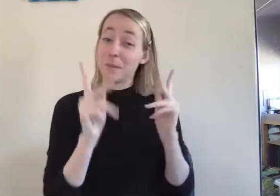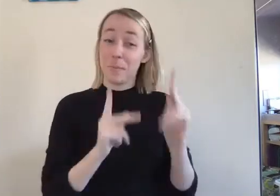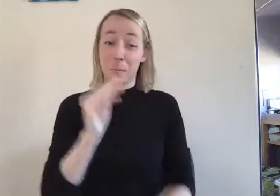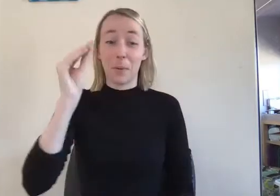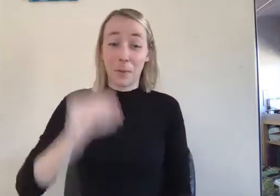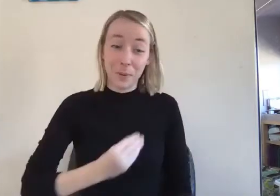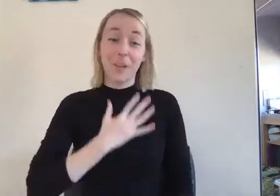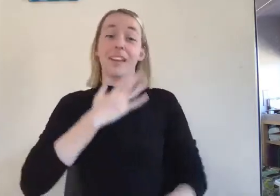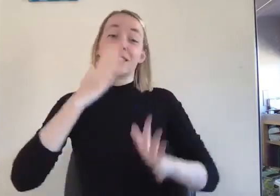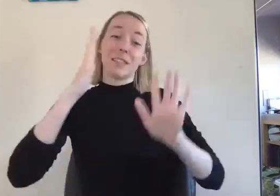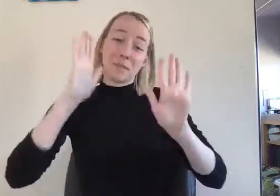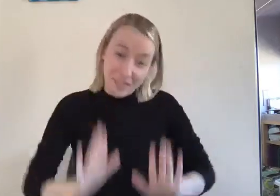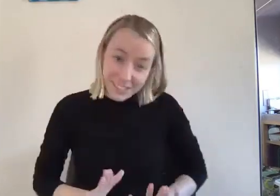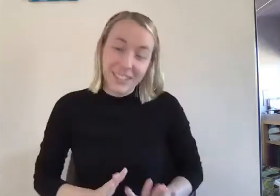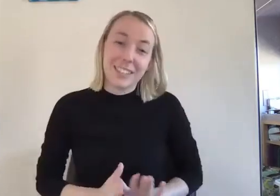graceful, wonderfully recovered Al-Anons